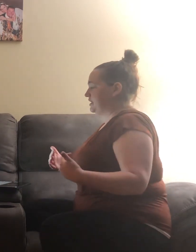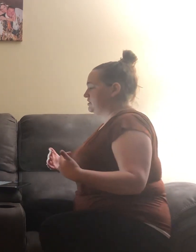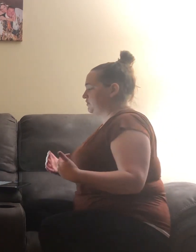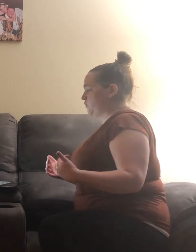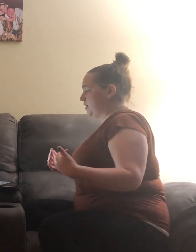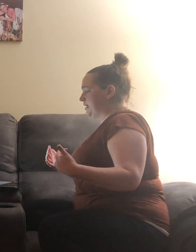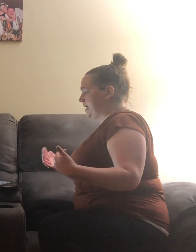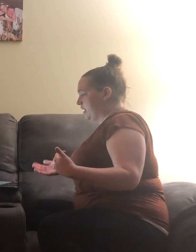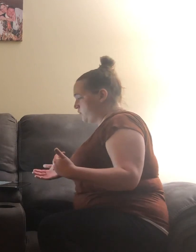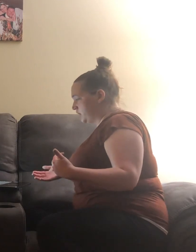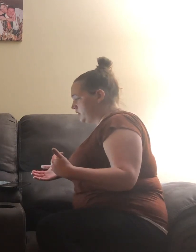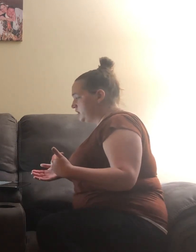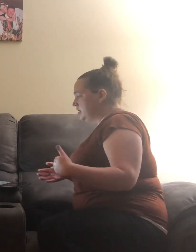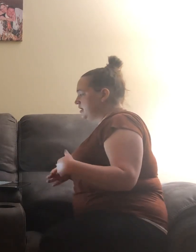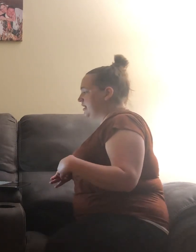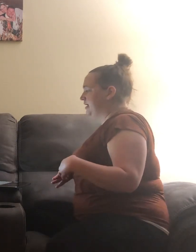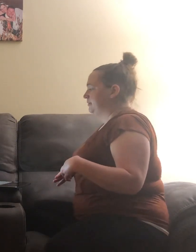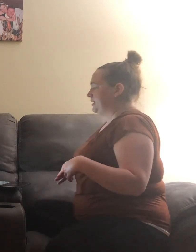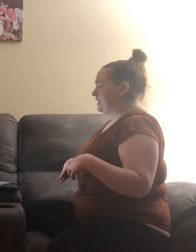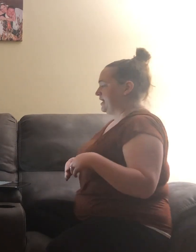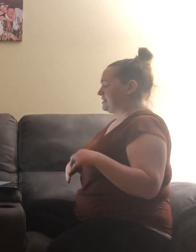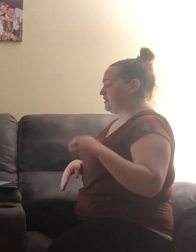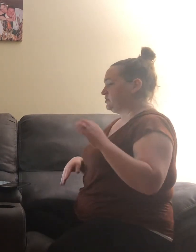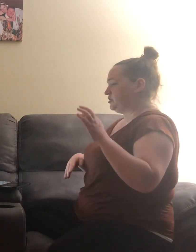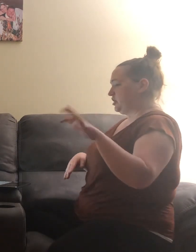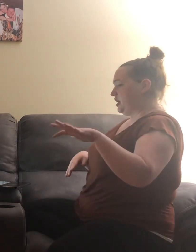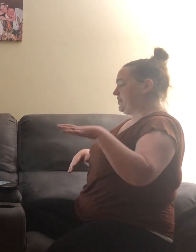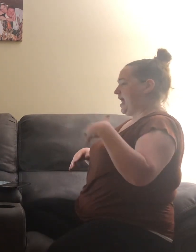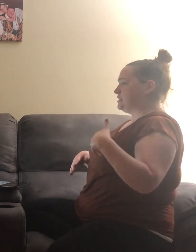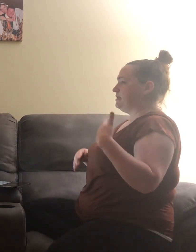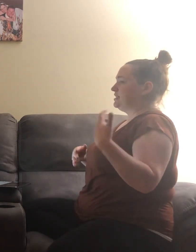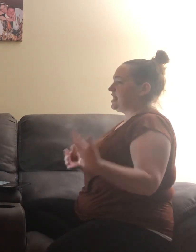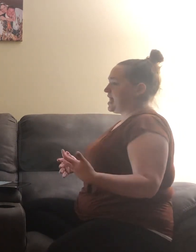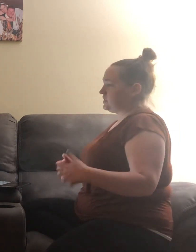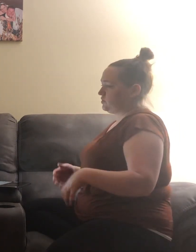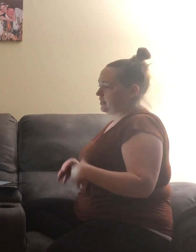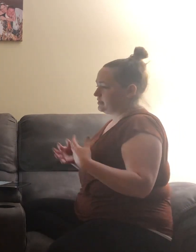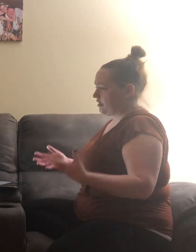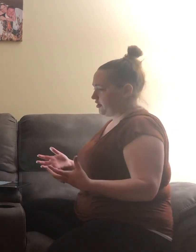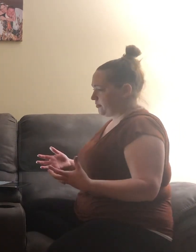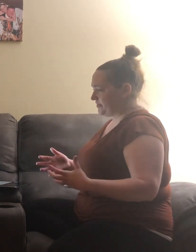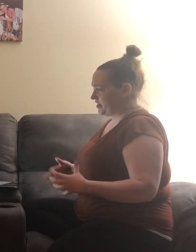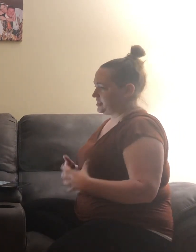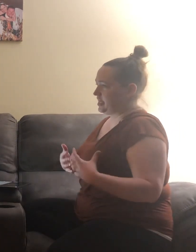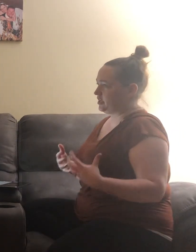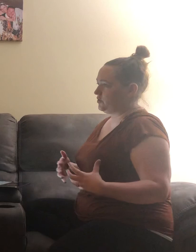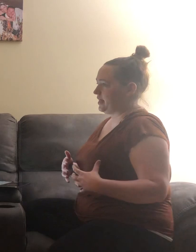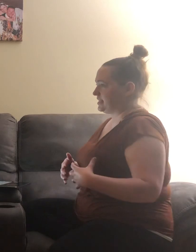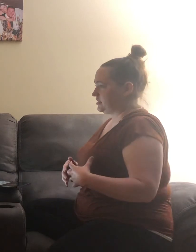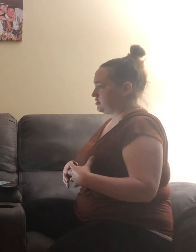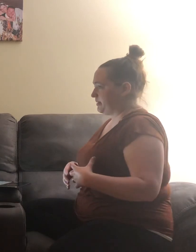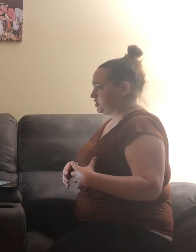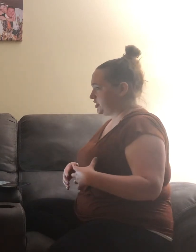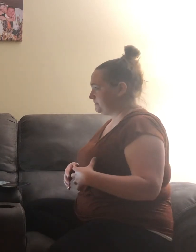for 1 hour. And like I said, those are during the asthma attacks, or as healthcare providers say, acute exacerbation.